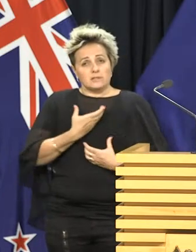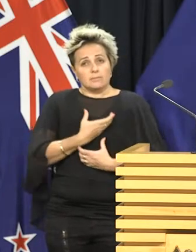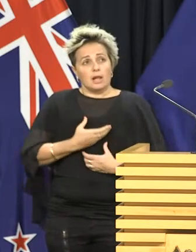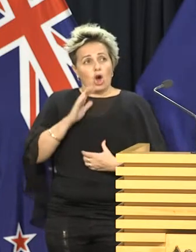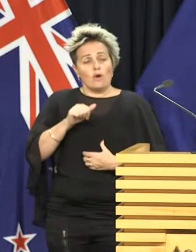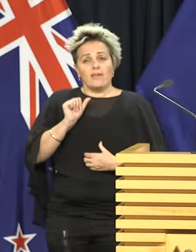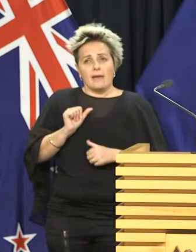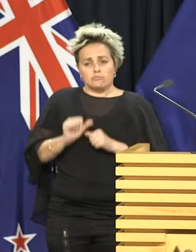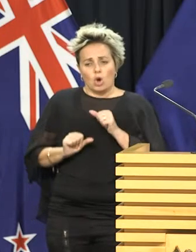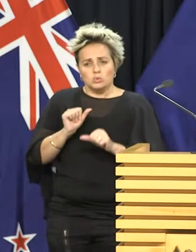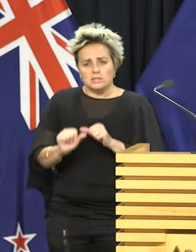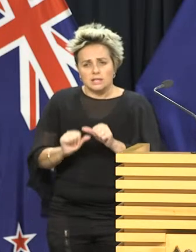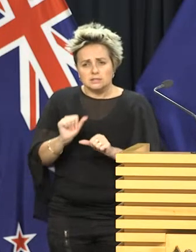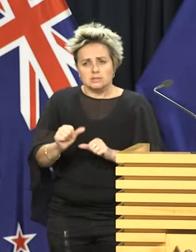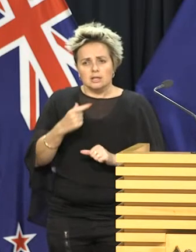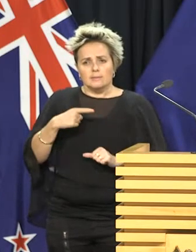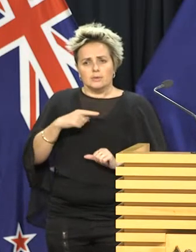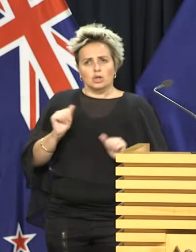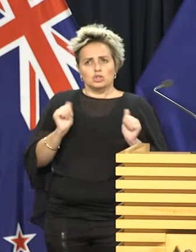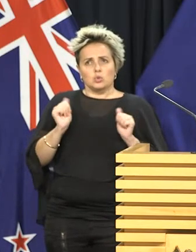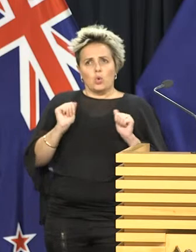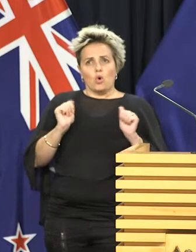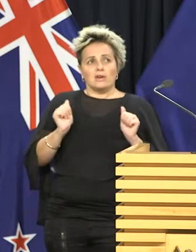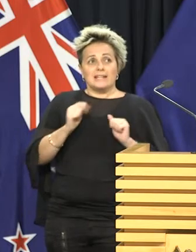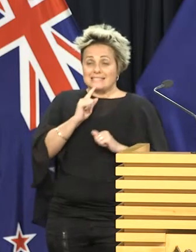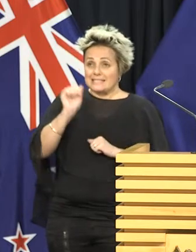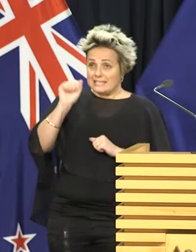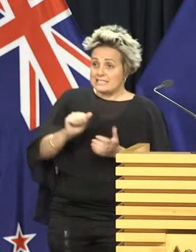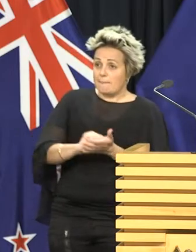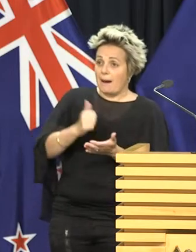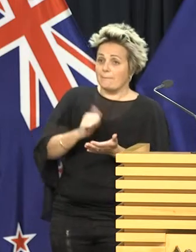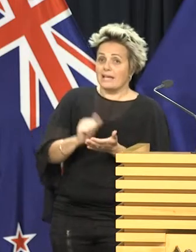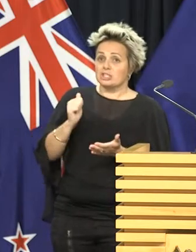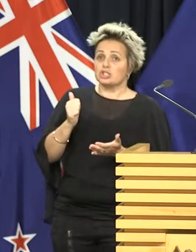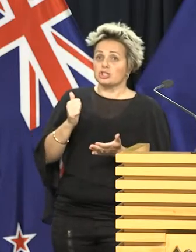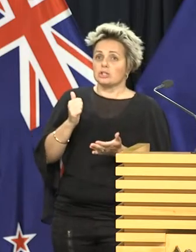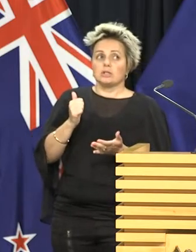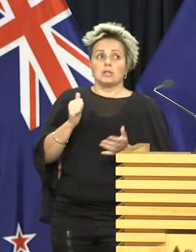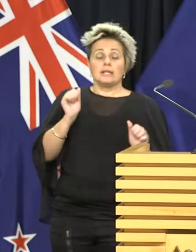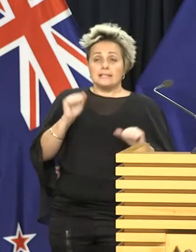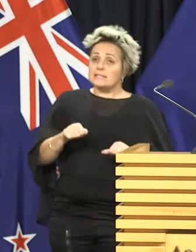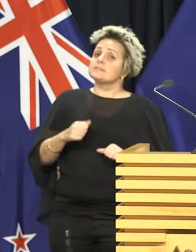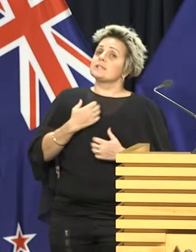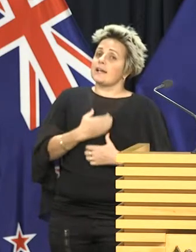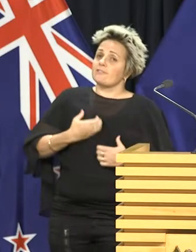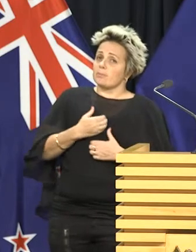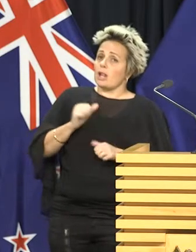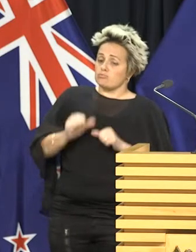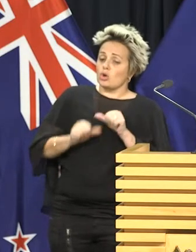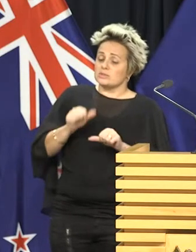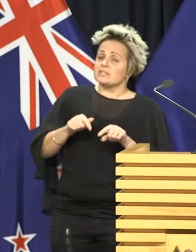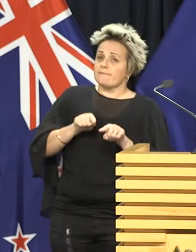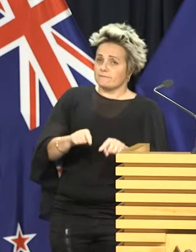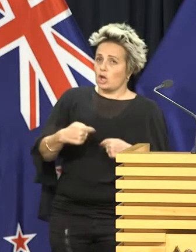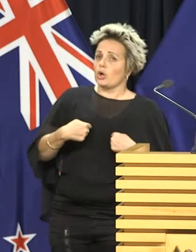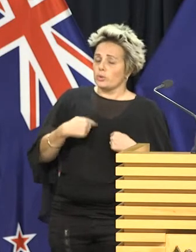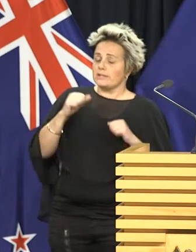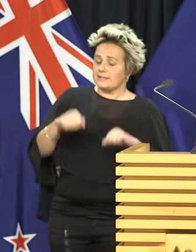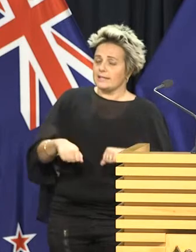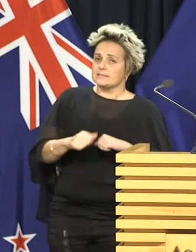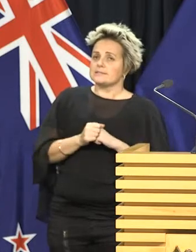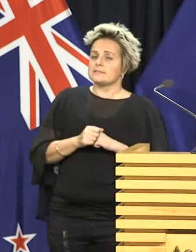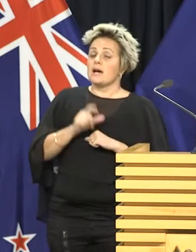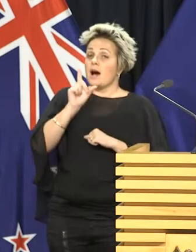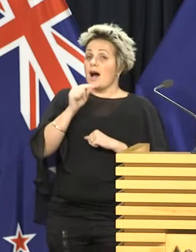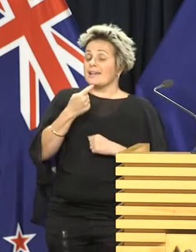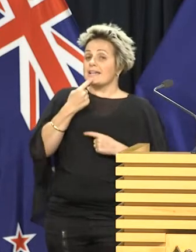whole process went, given you had actually already given it the green light to be published? Yes, I am comfortable with the process, and what I can say is that all